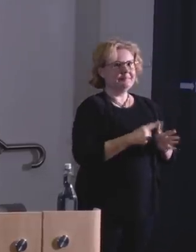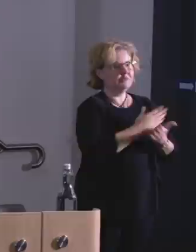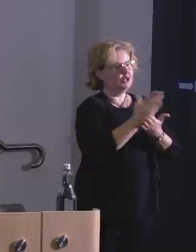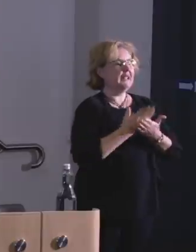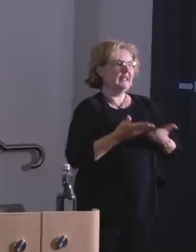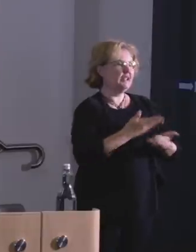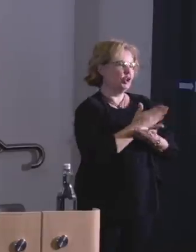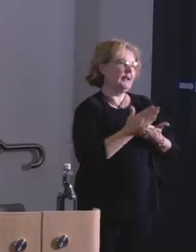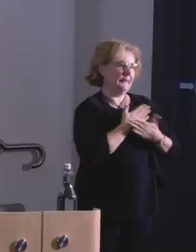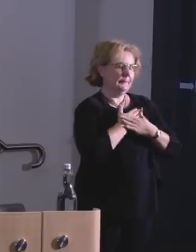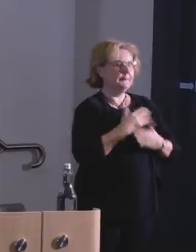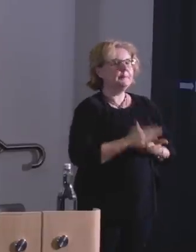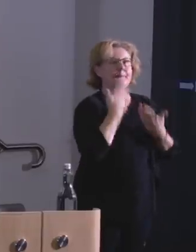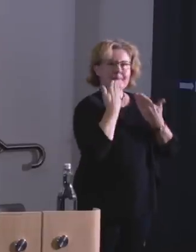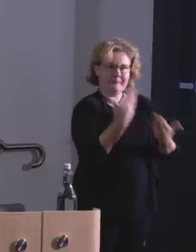In greeting you this,